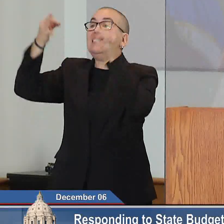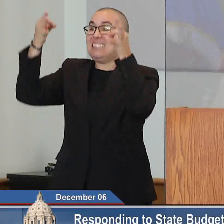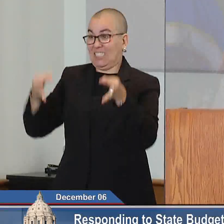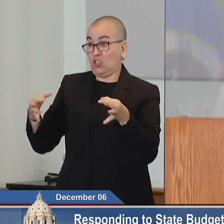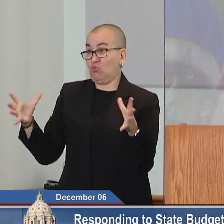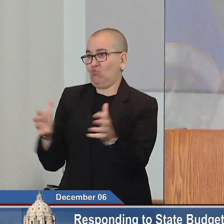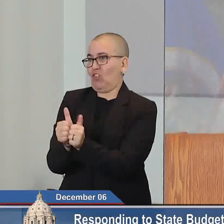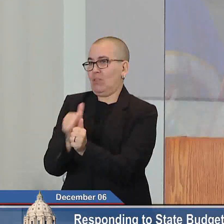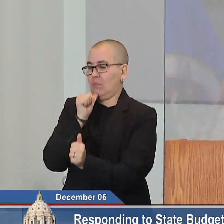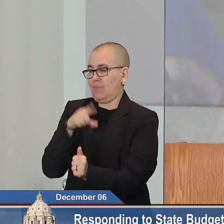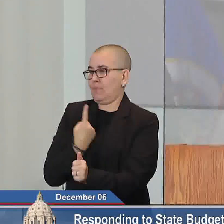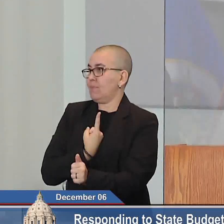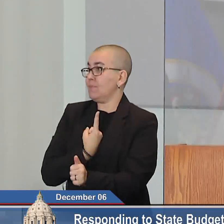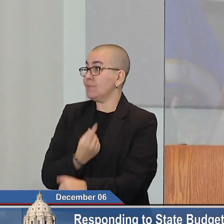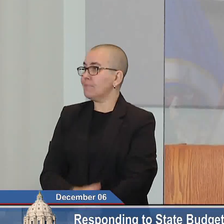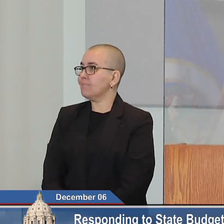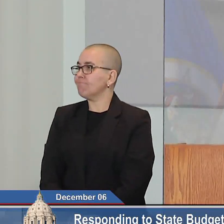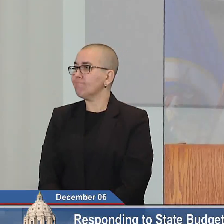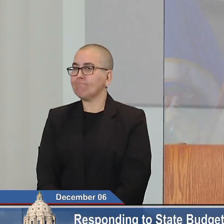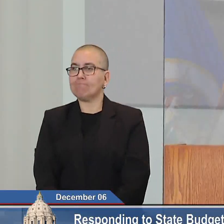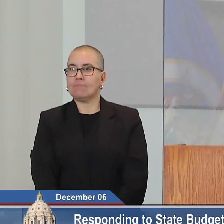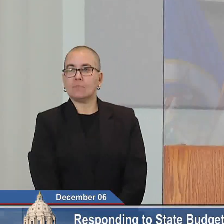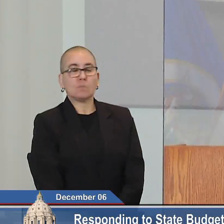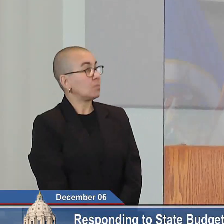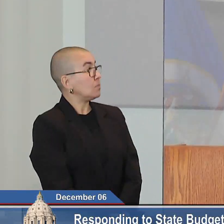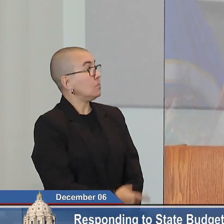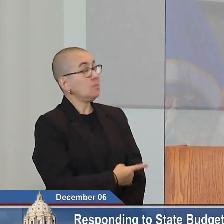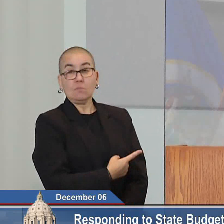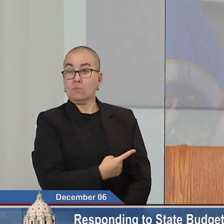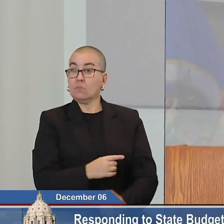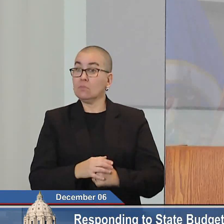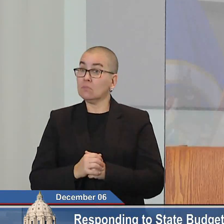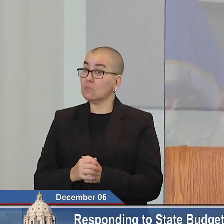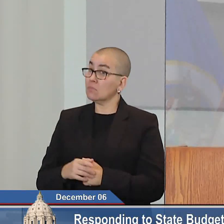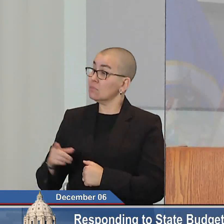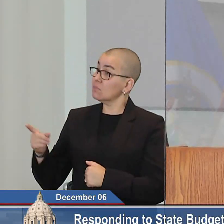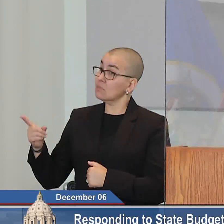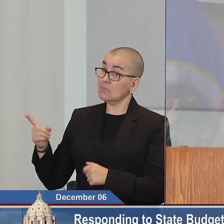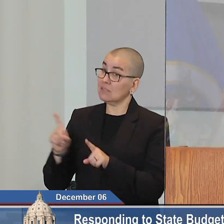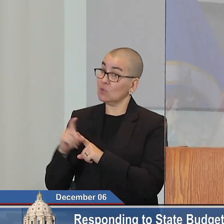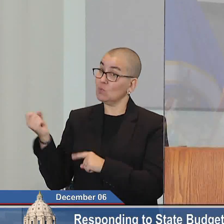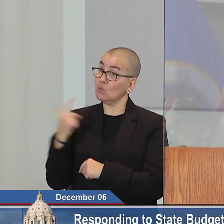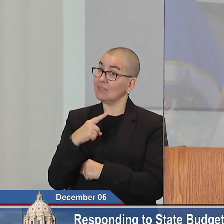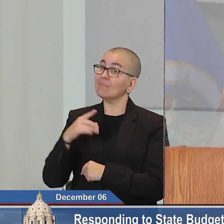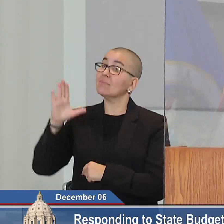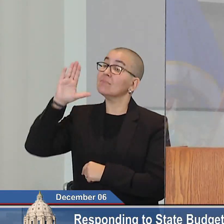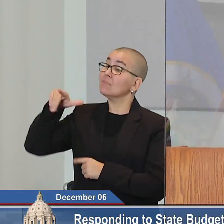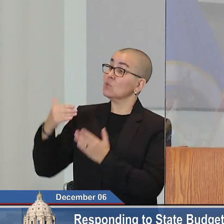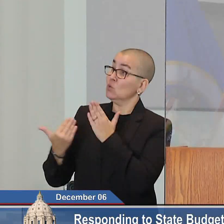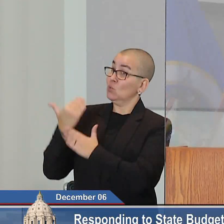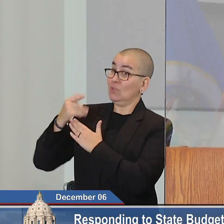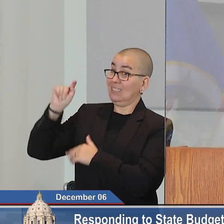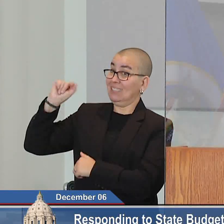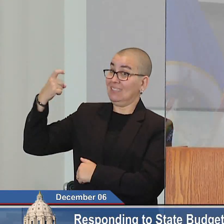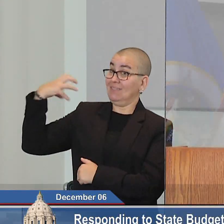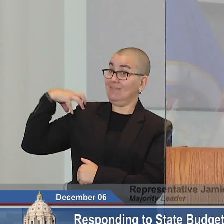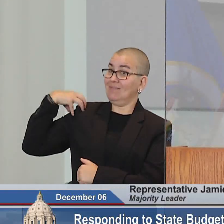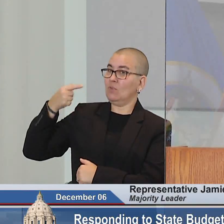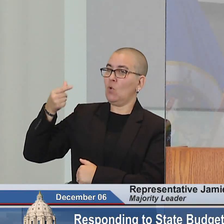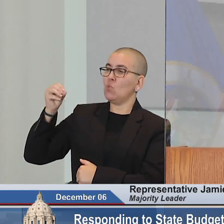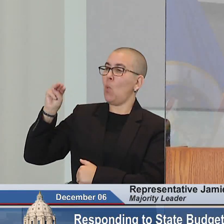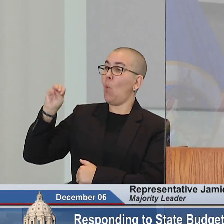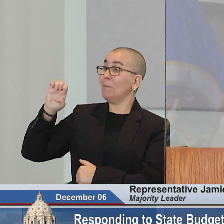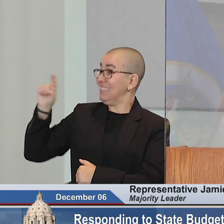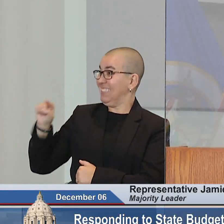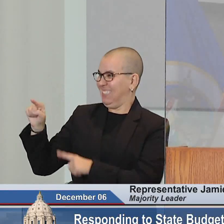Sure, so we have a brand new tax chair, and Chair Ayesha Gomez, and so I can't get ahead of our